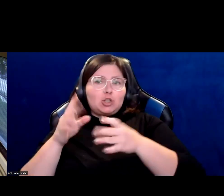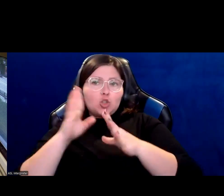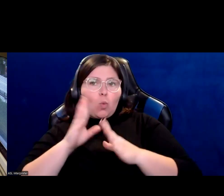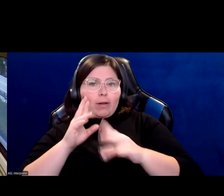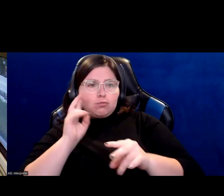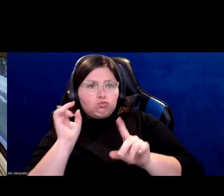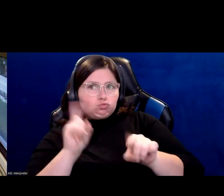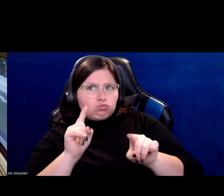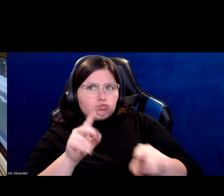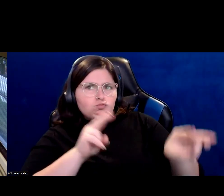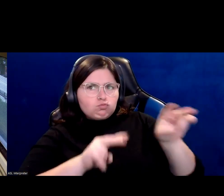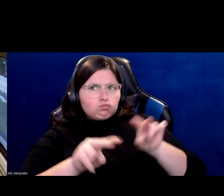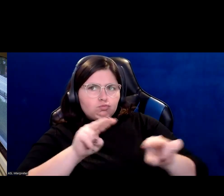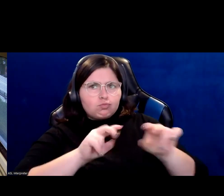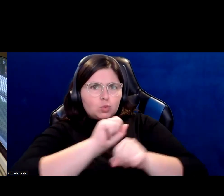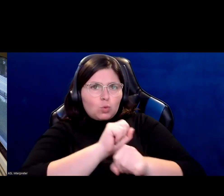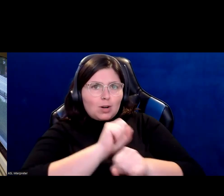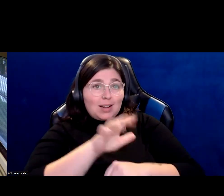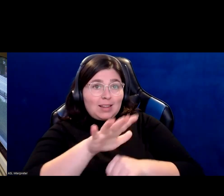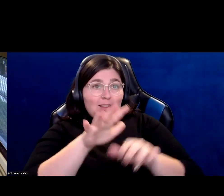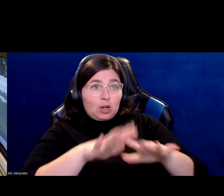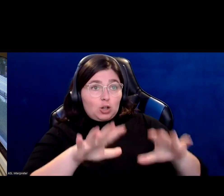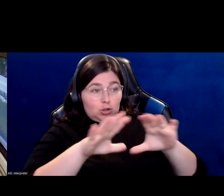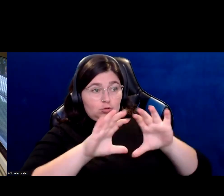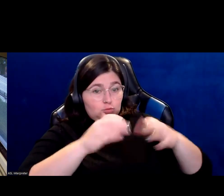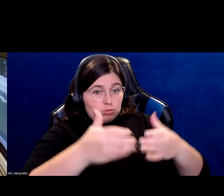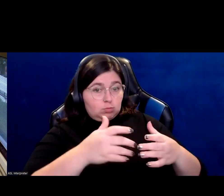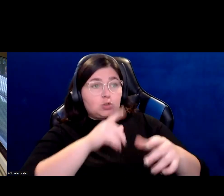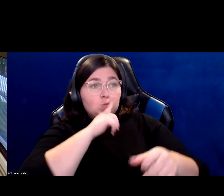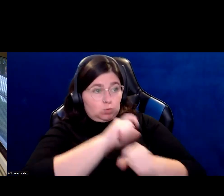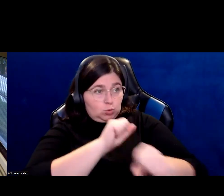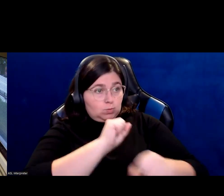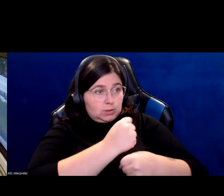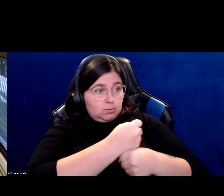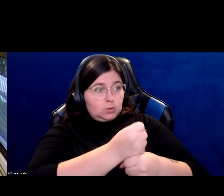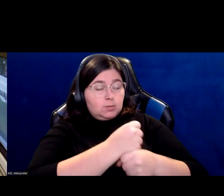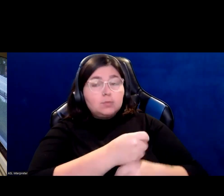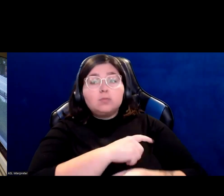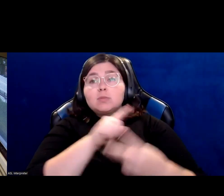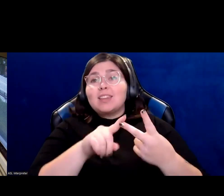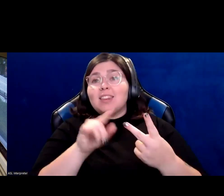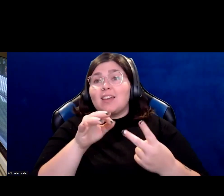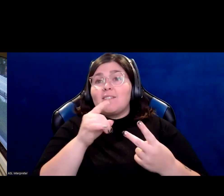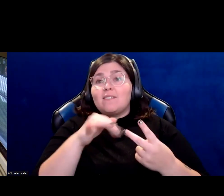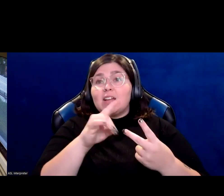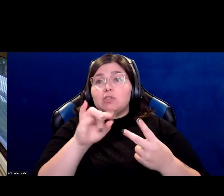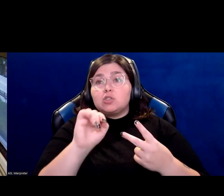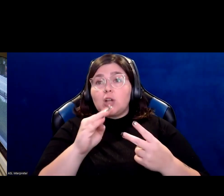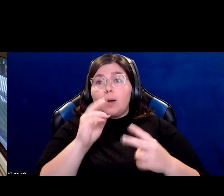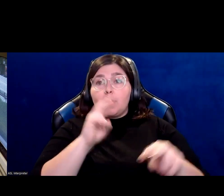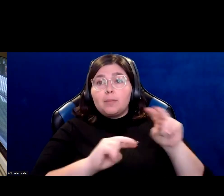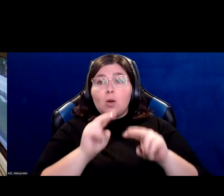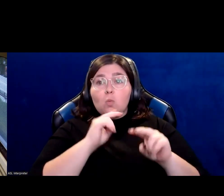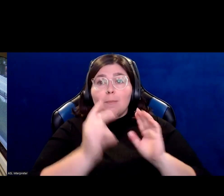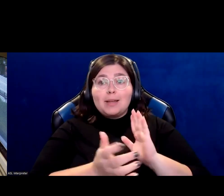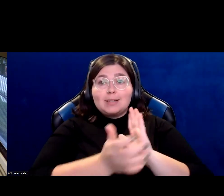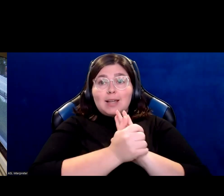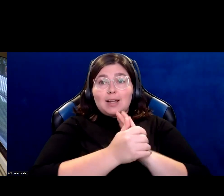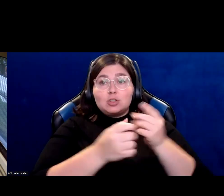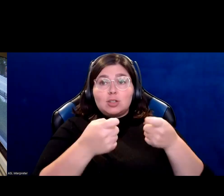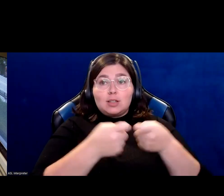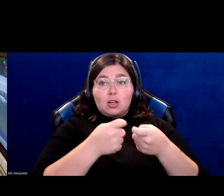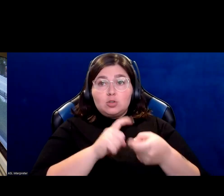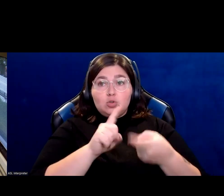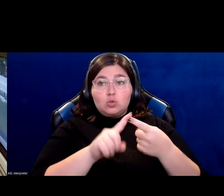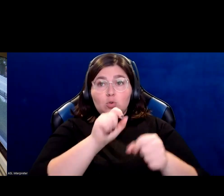periodically observing the work that their field crews are performing out in the field. The field job observations will be attached electronically to the work order,